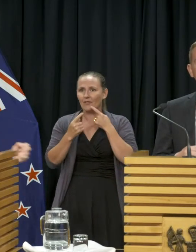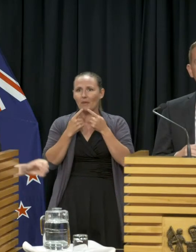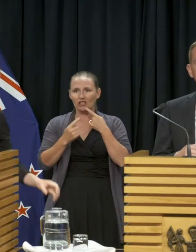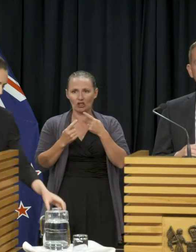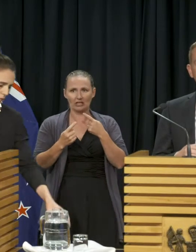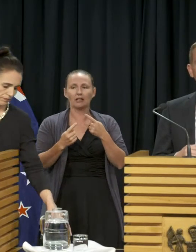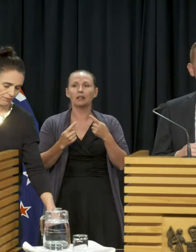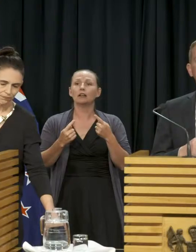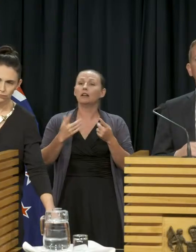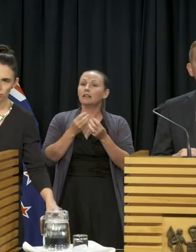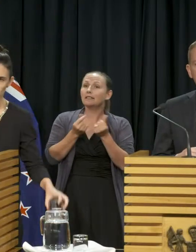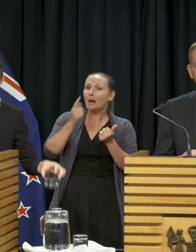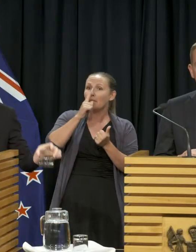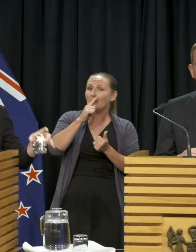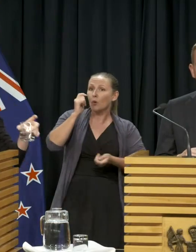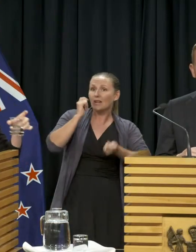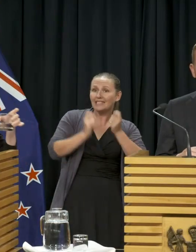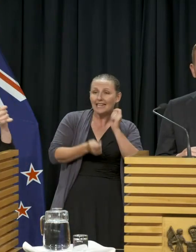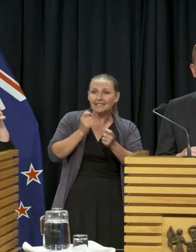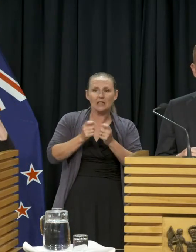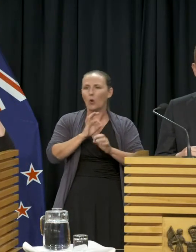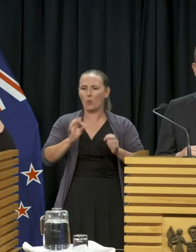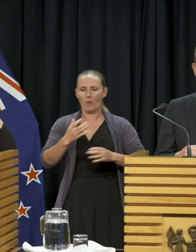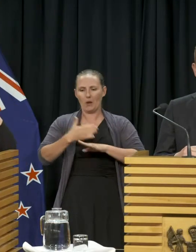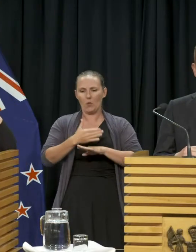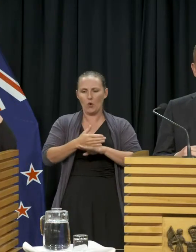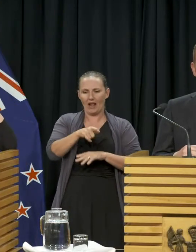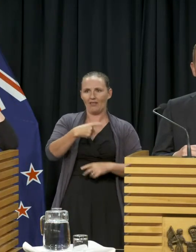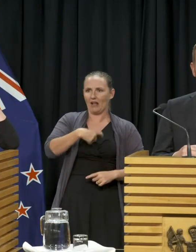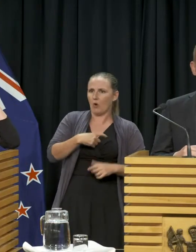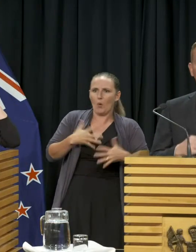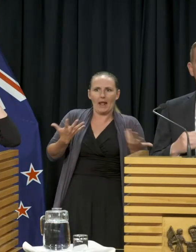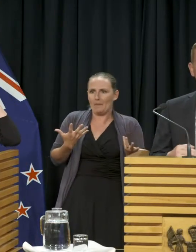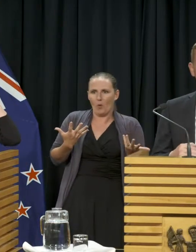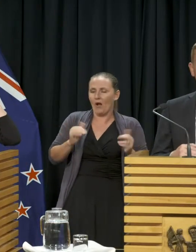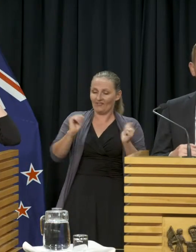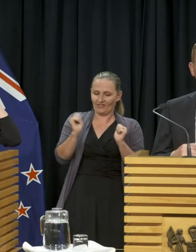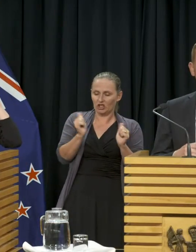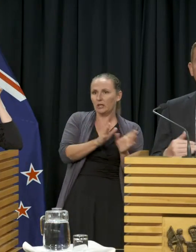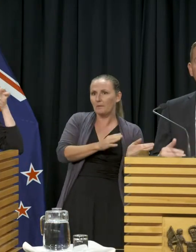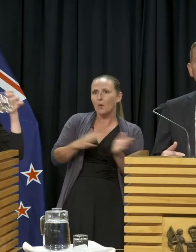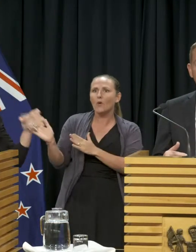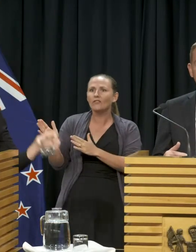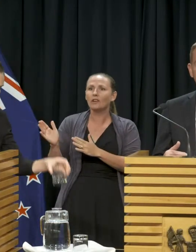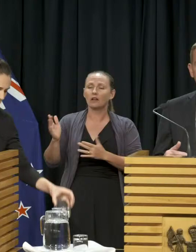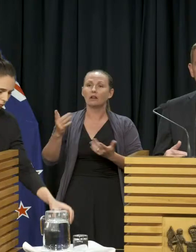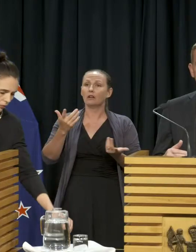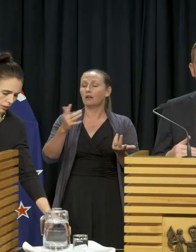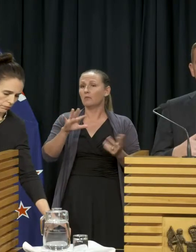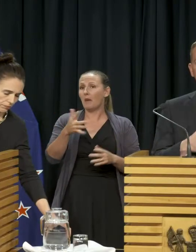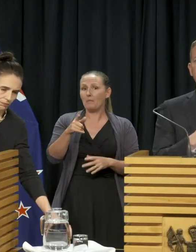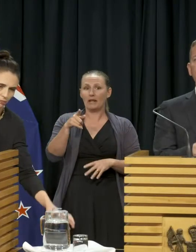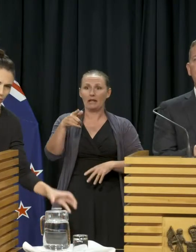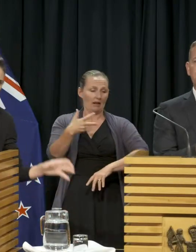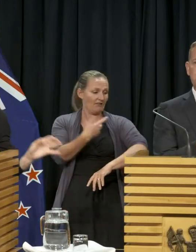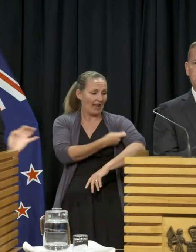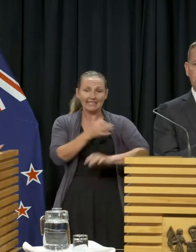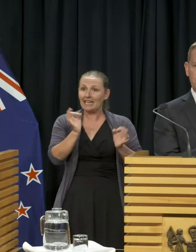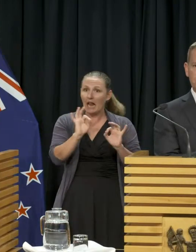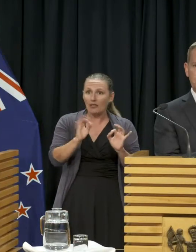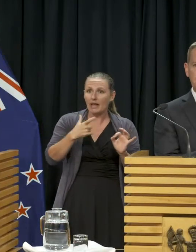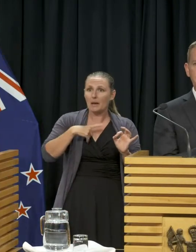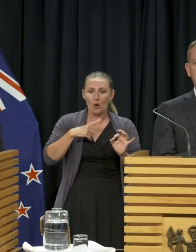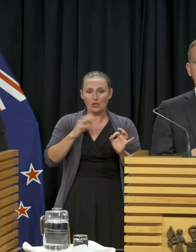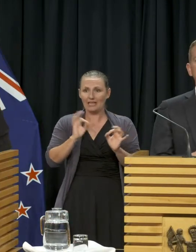who have been tested, for example, may no longer be working in those roles and may not be vaccinated because they may not have worked there for several months, but they'll still be on the